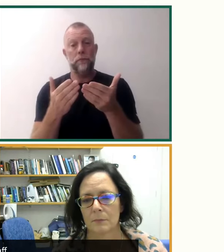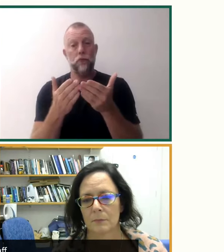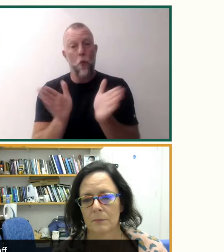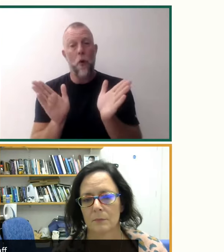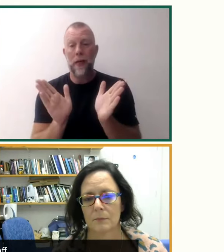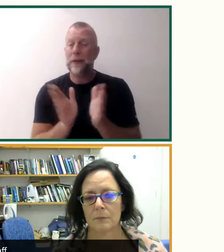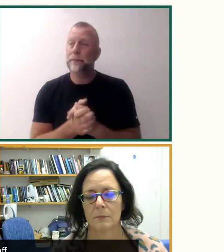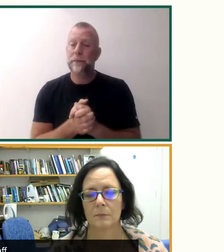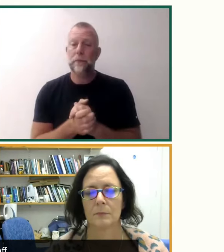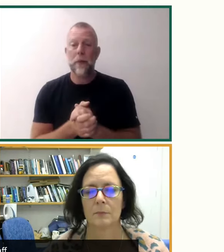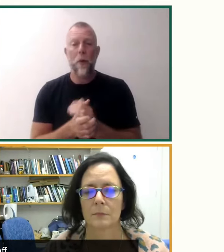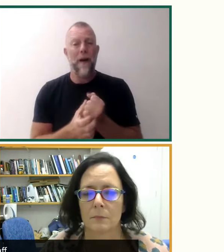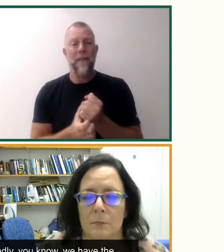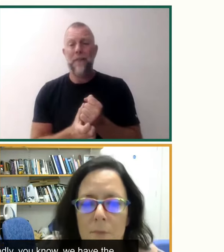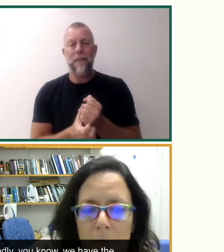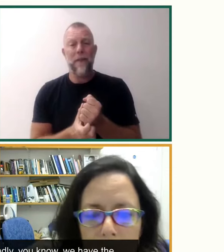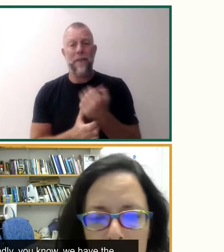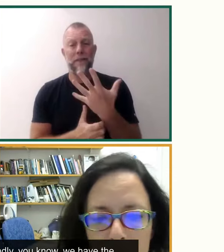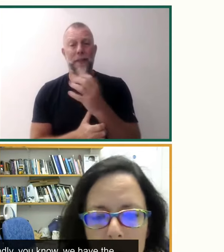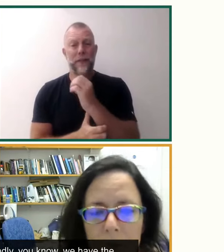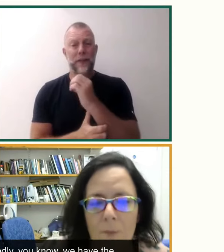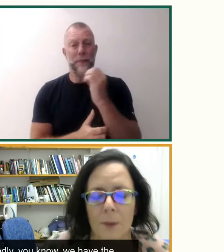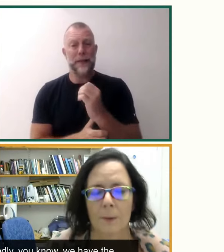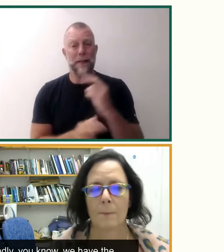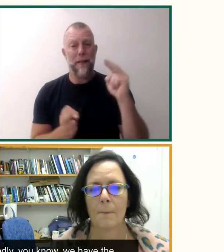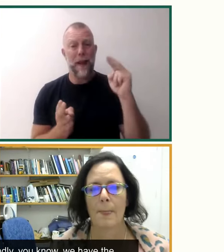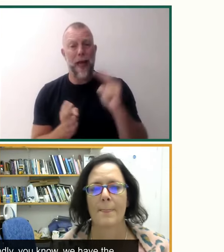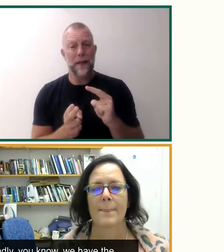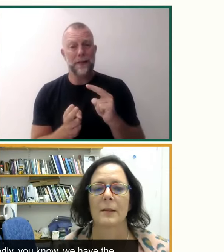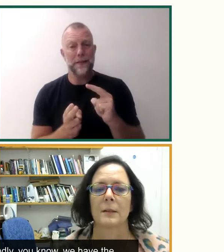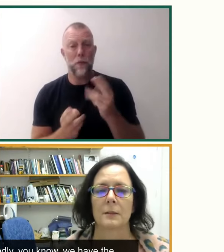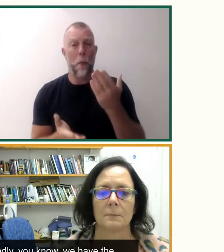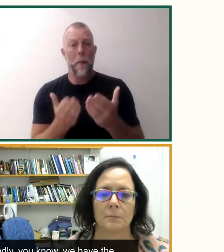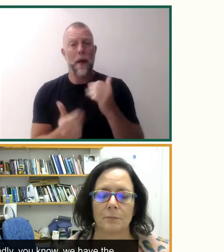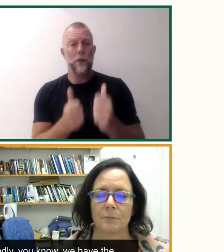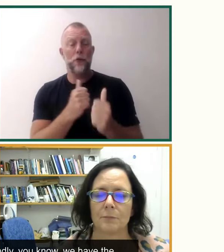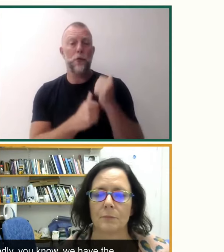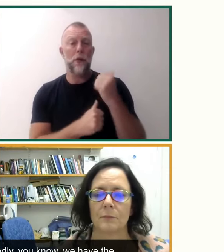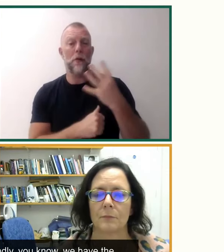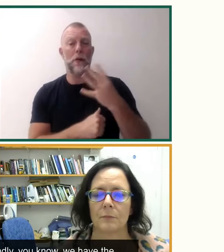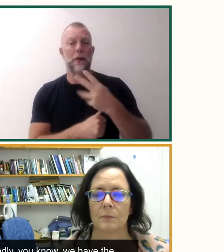number of hospital beds we have in our country from 1988. We've gone from